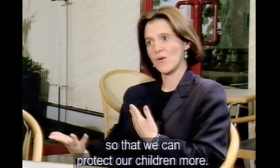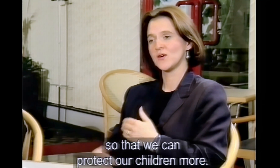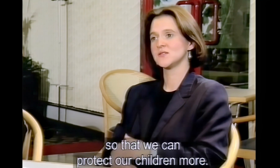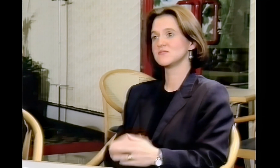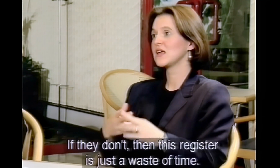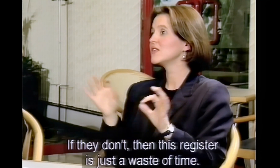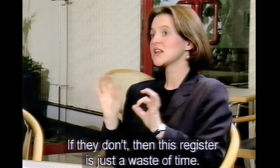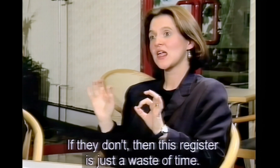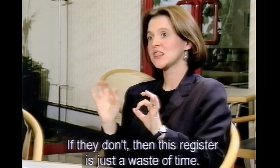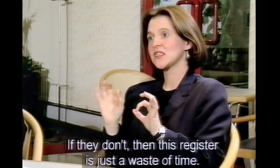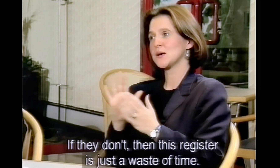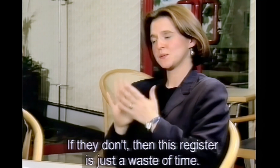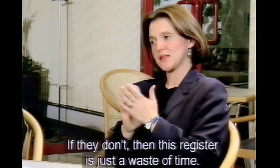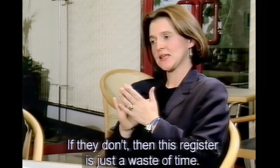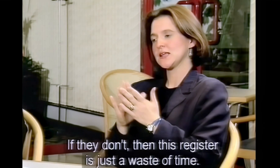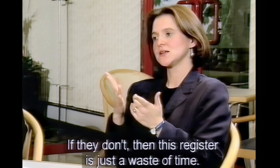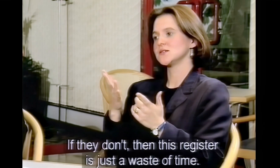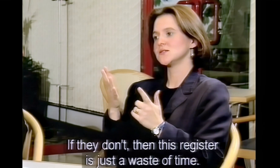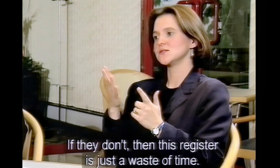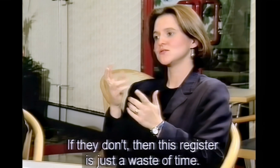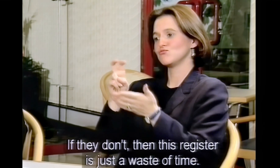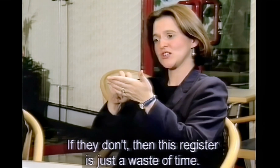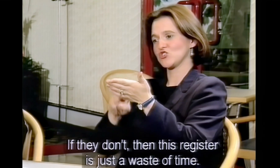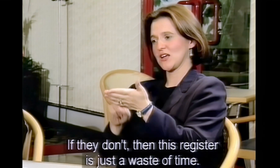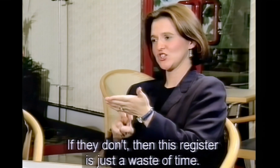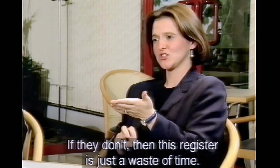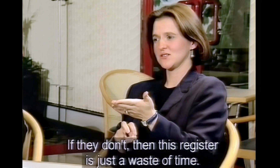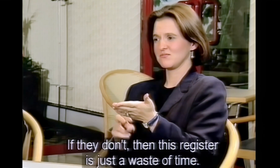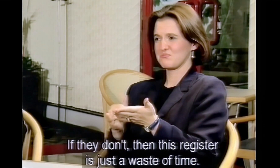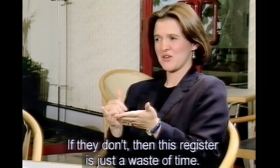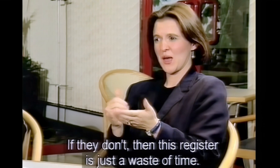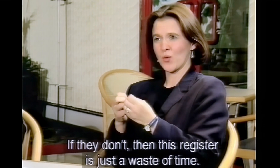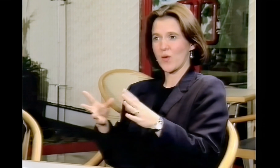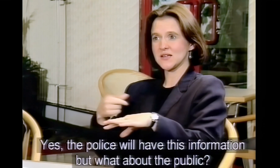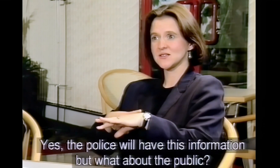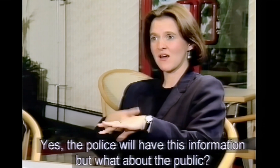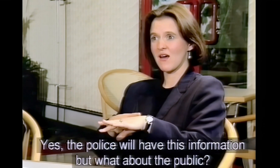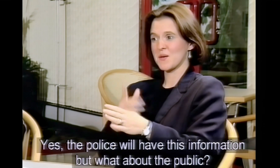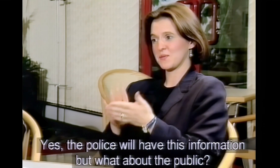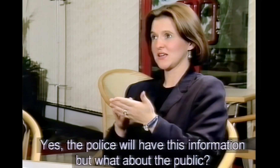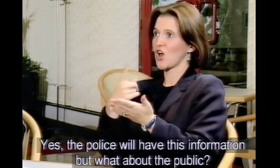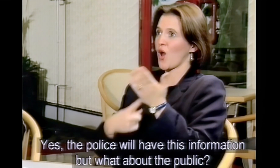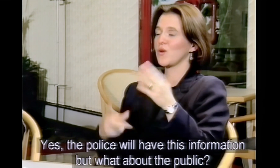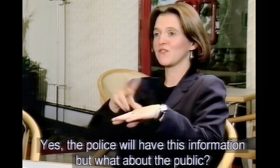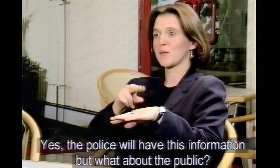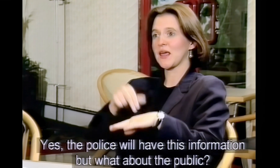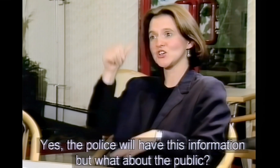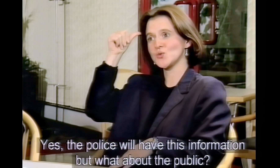If they don't, then this register is just a waste of time. Yes, the police will have this